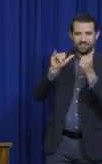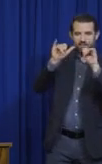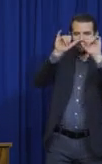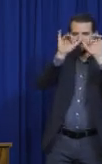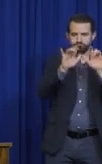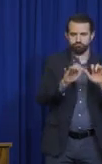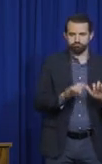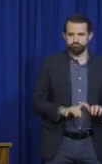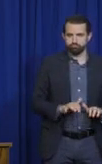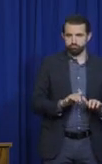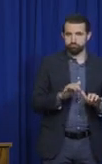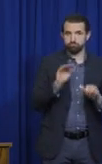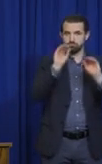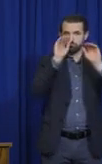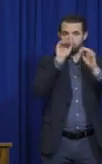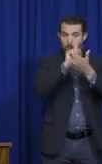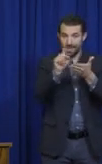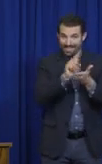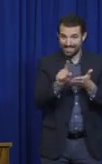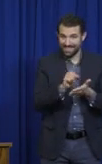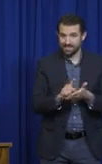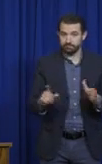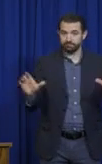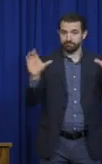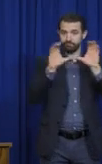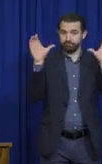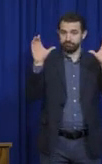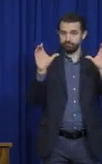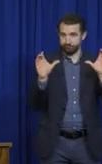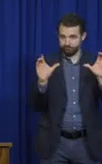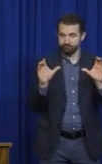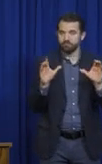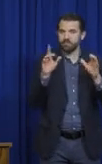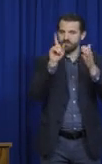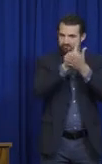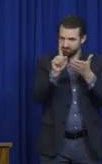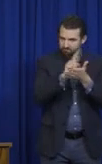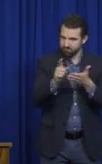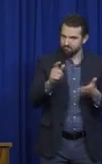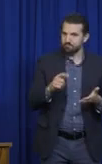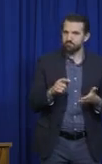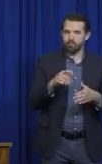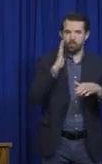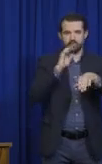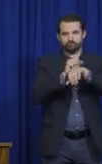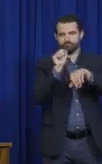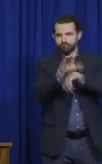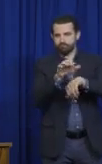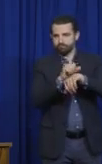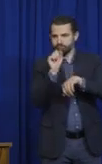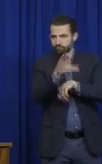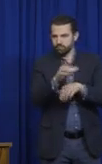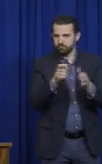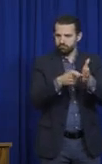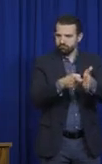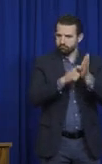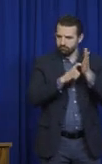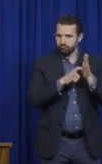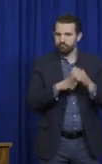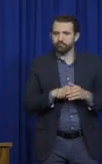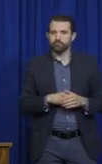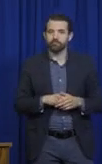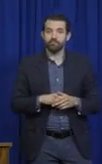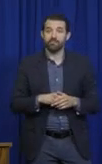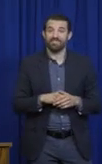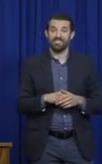submit your weekly certification each week afterward. And finally, if you are not